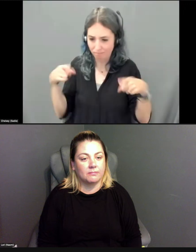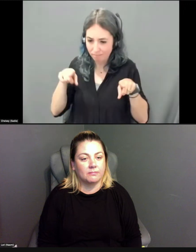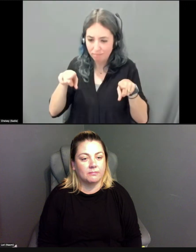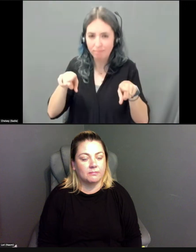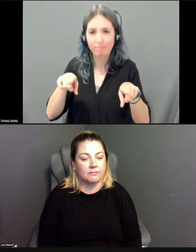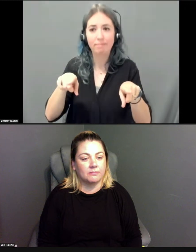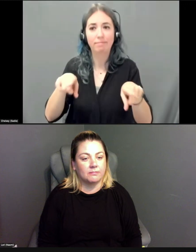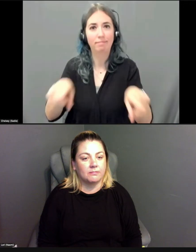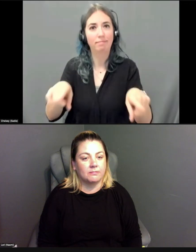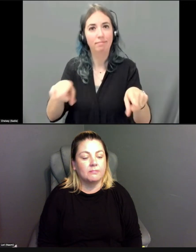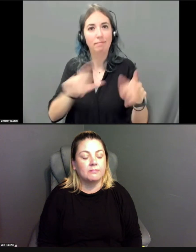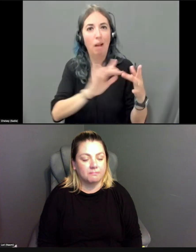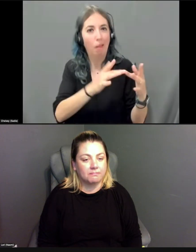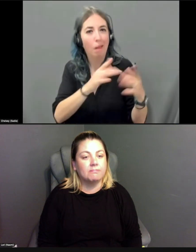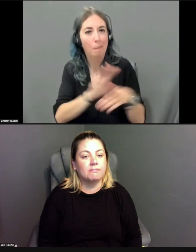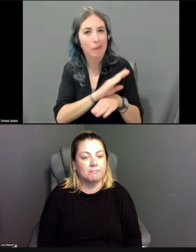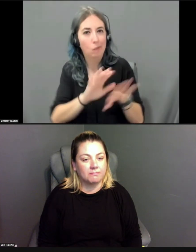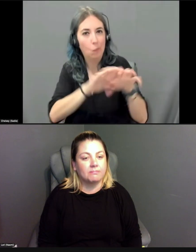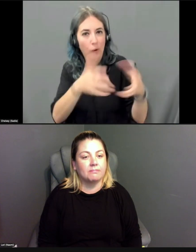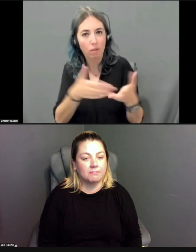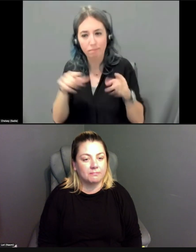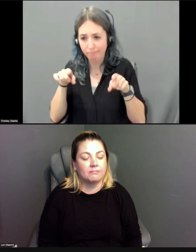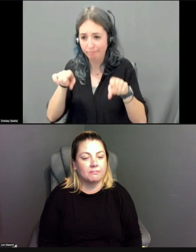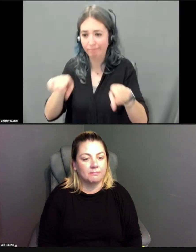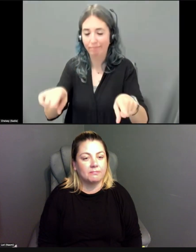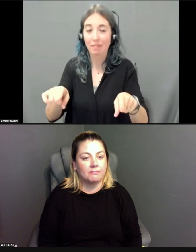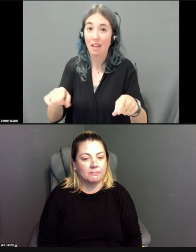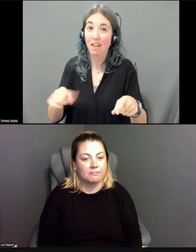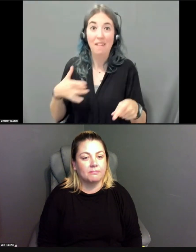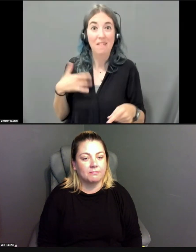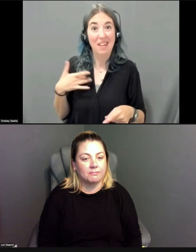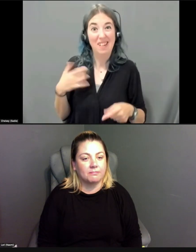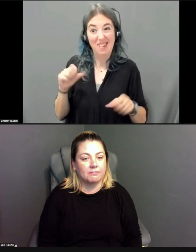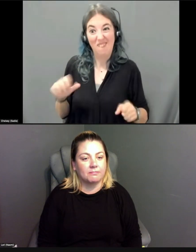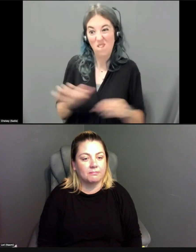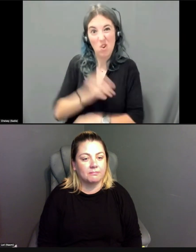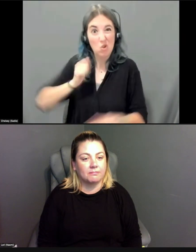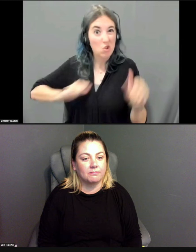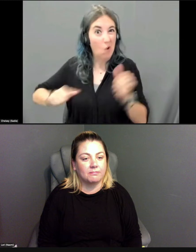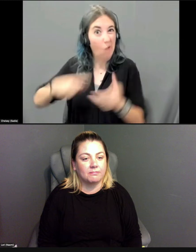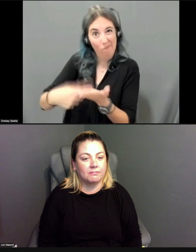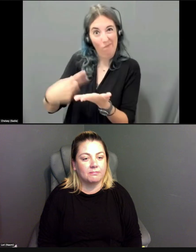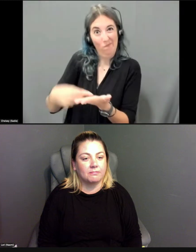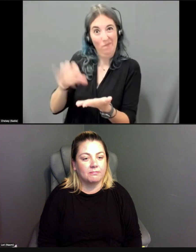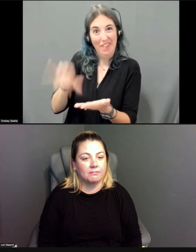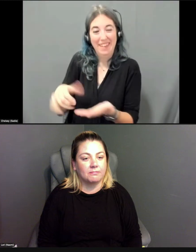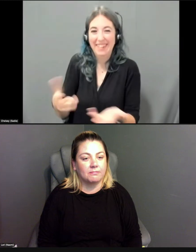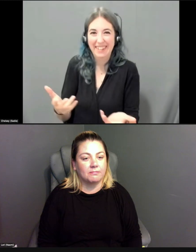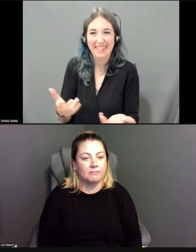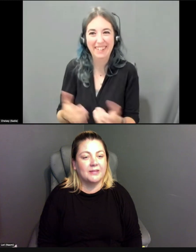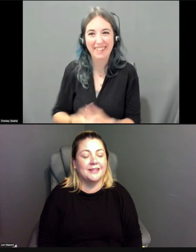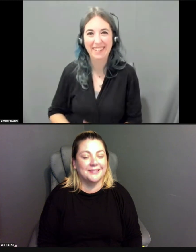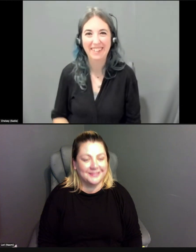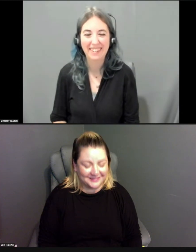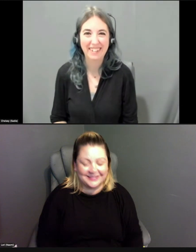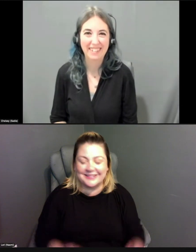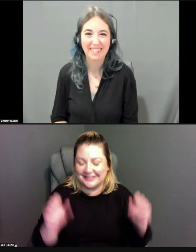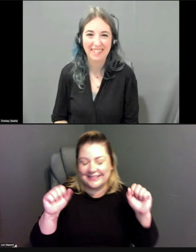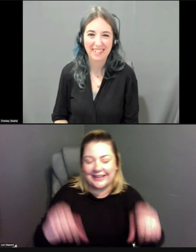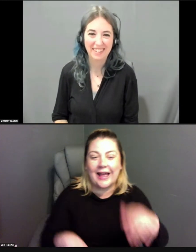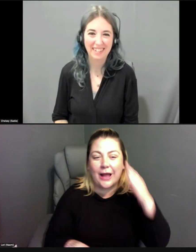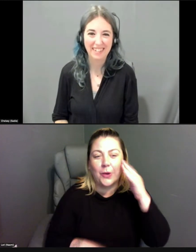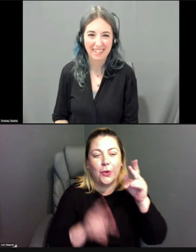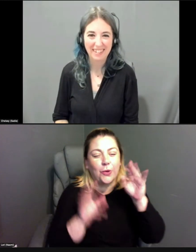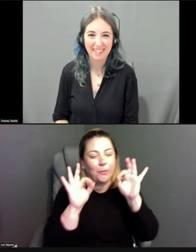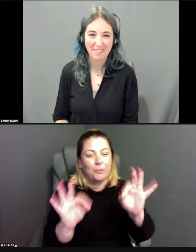online business world. I feel like we should probably do a whole episode about Oh my God, we absolutely could. And I totally know who we're going to invite to be a guest,